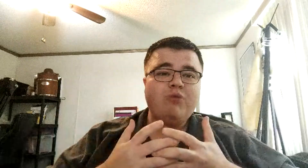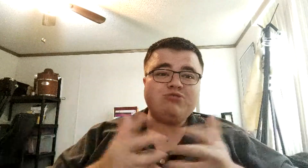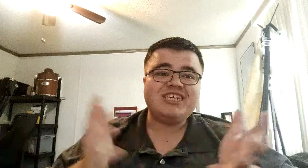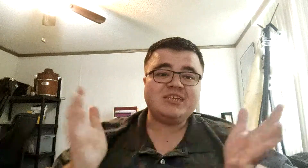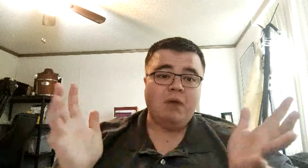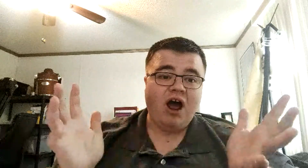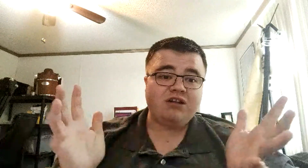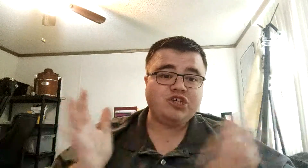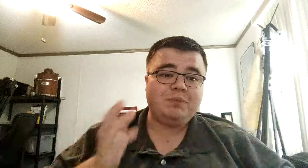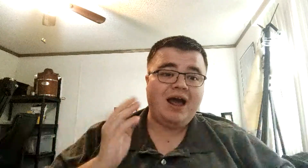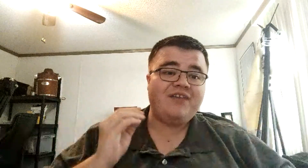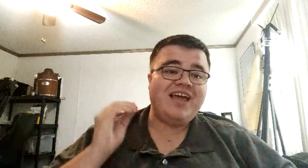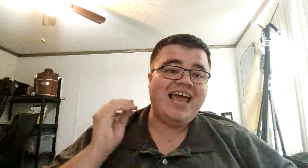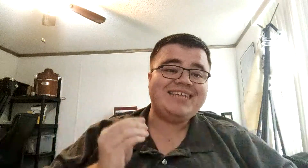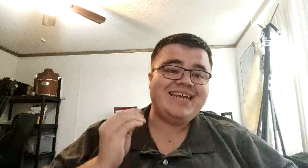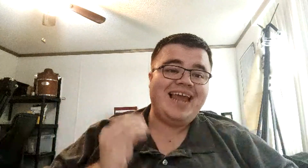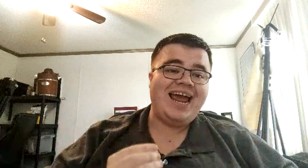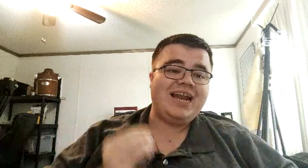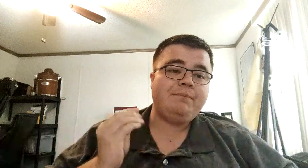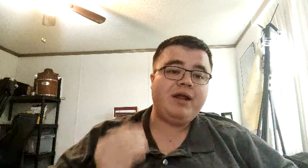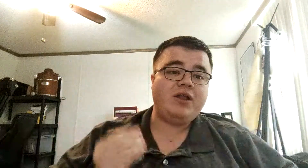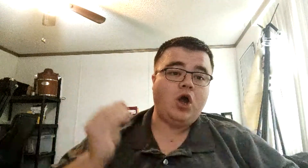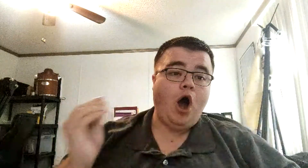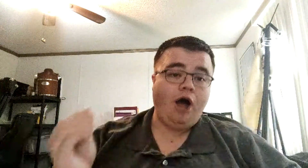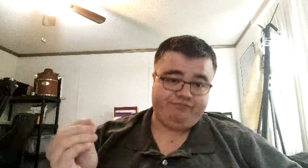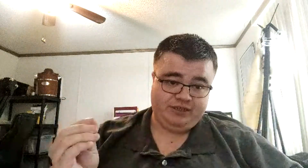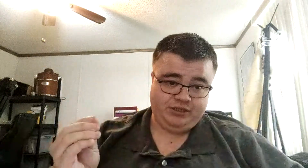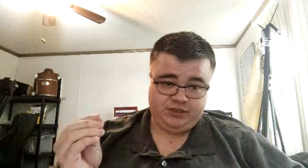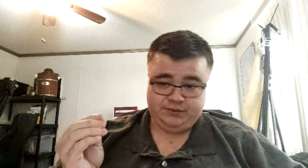almost demolished by the anti-Mellon conference.